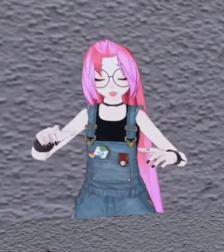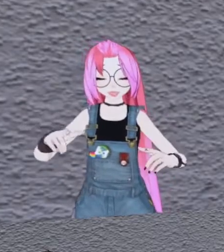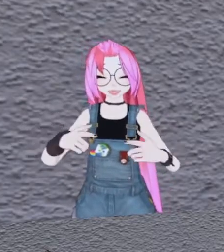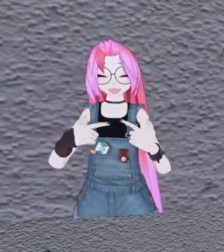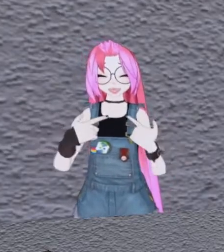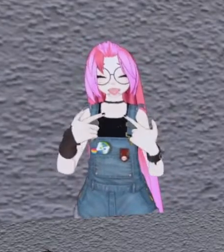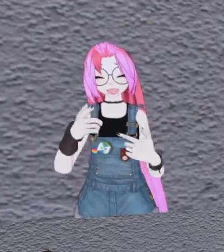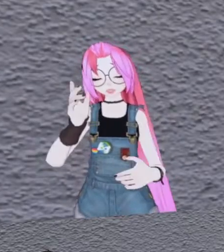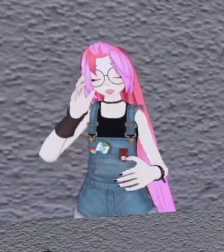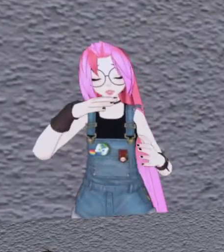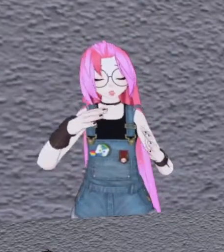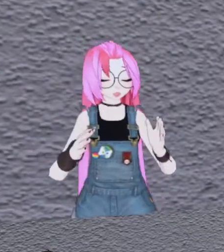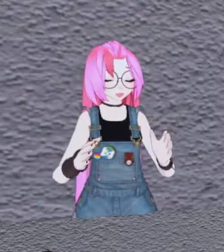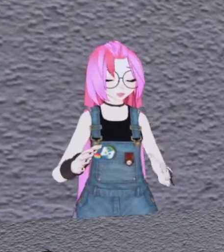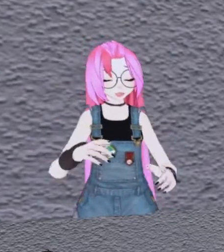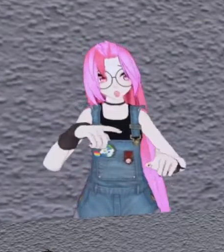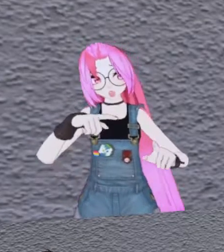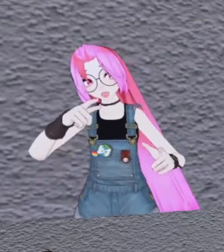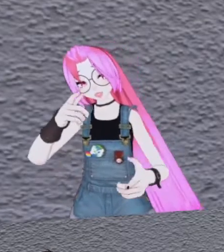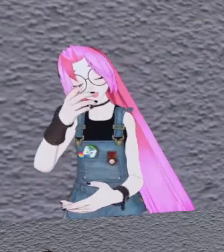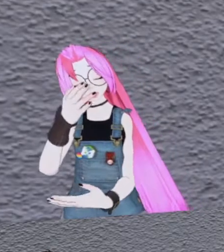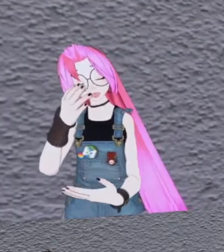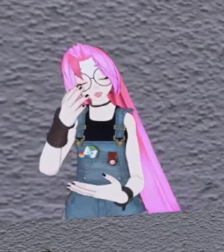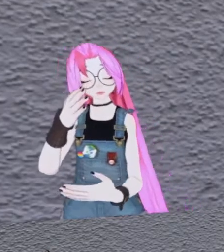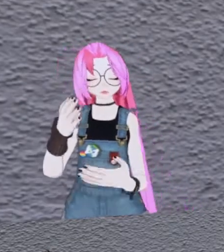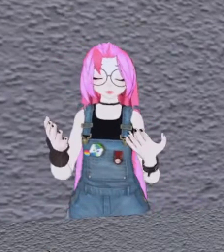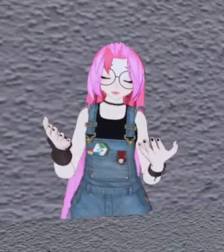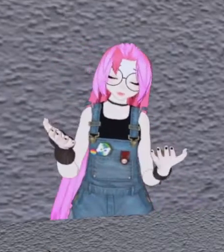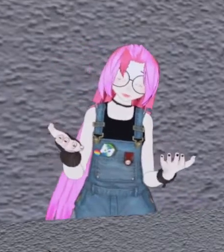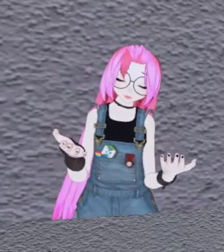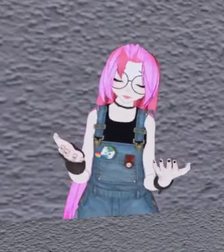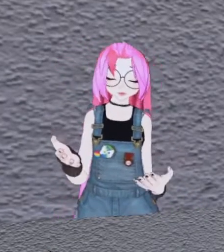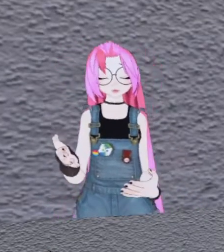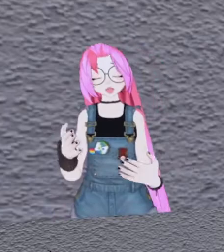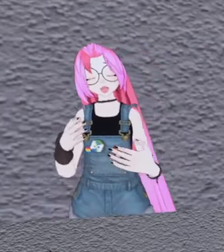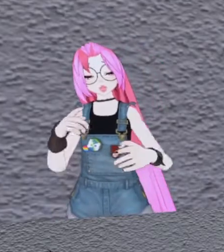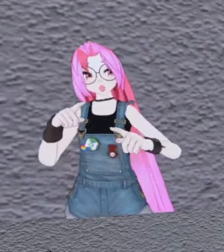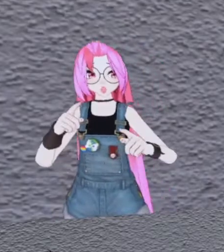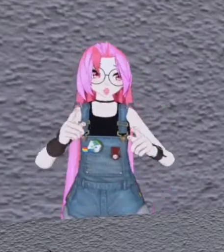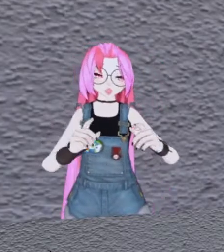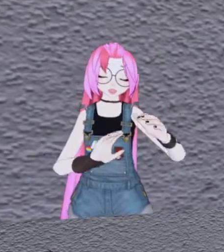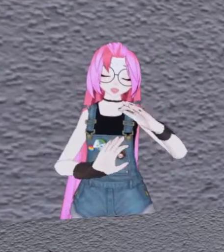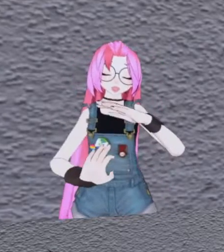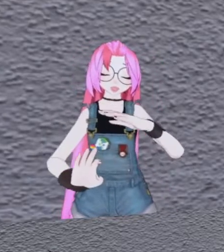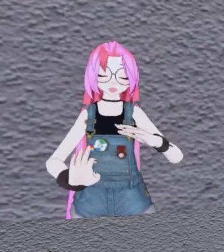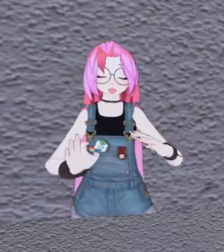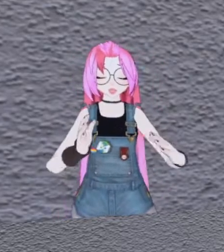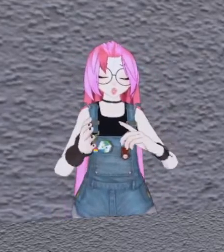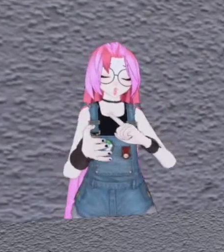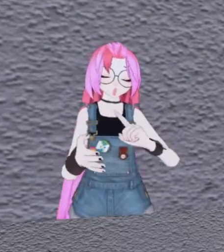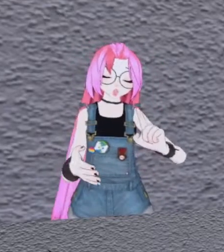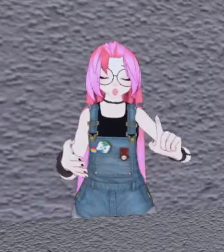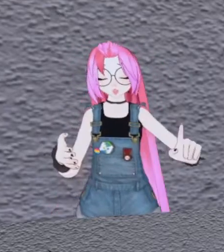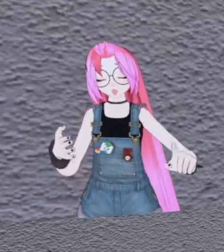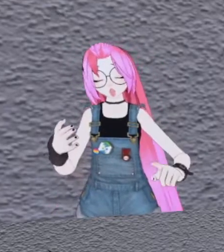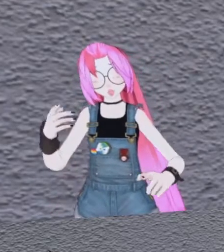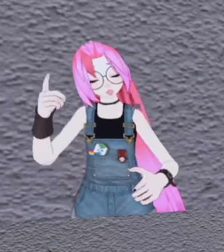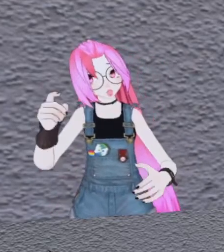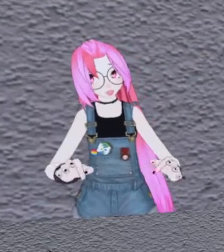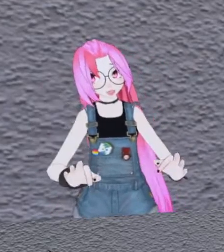living with like a stranger from a different country." But basically, after about like a week, I decided to